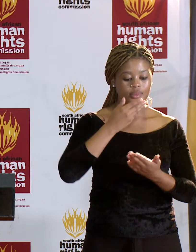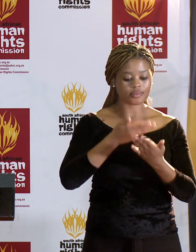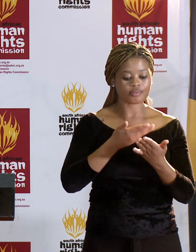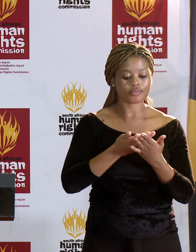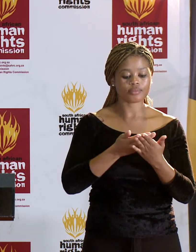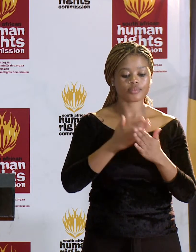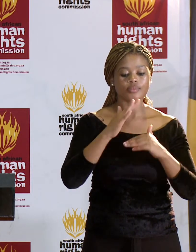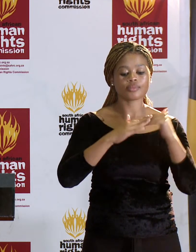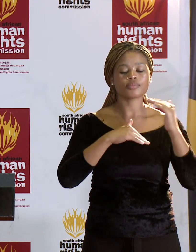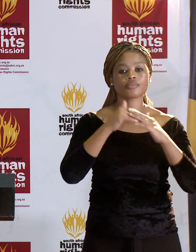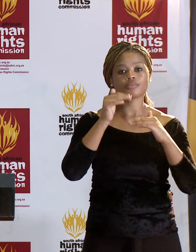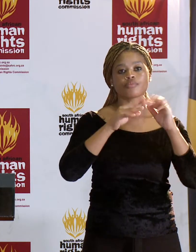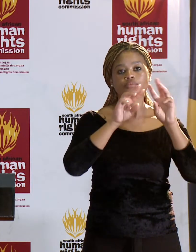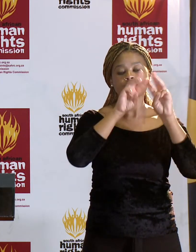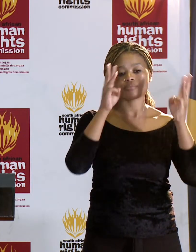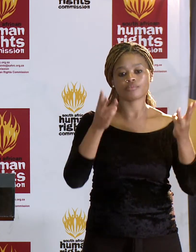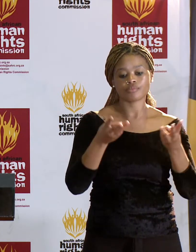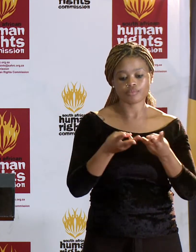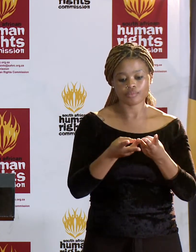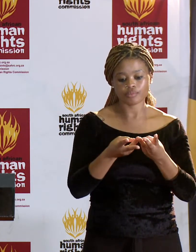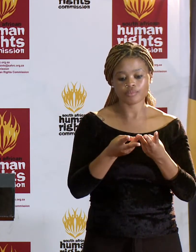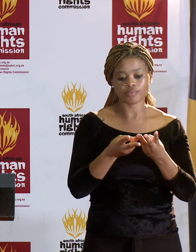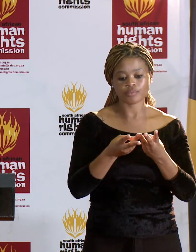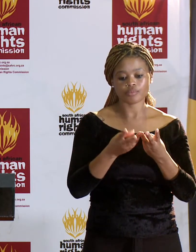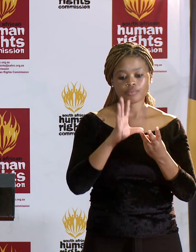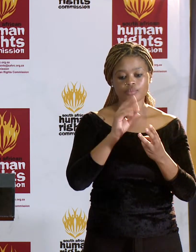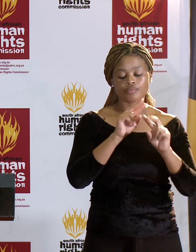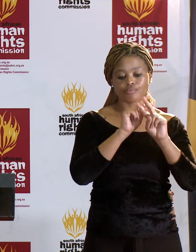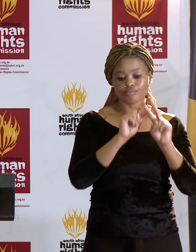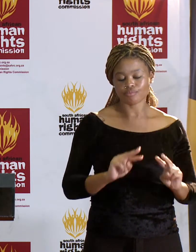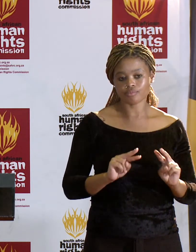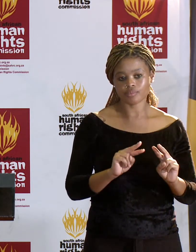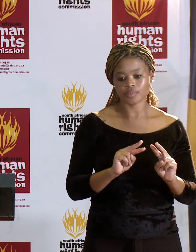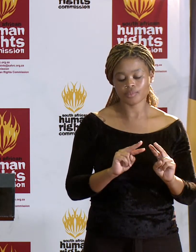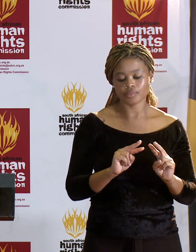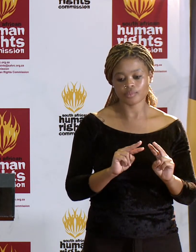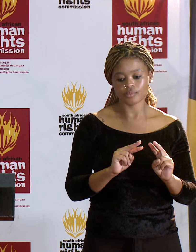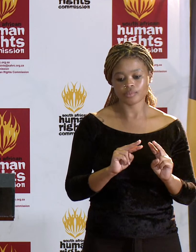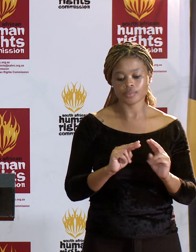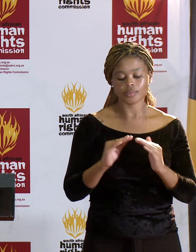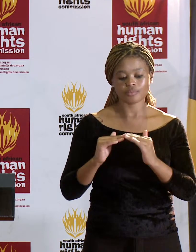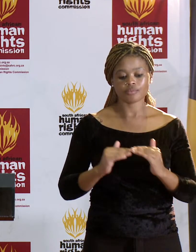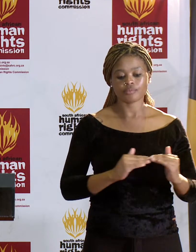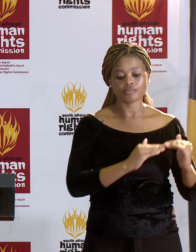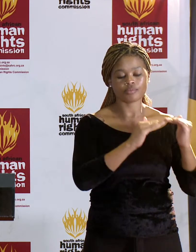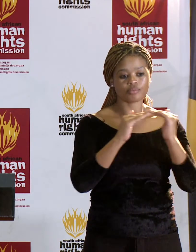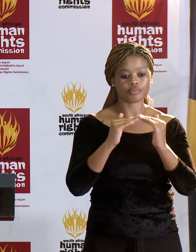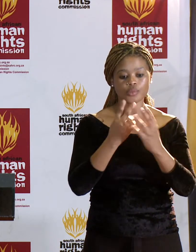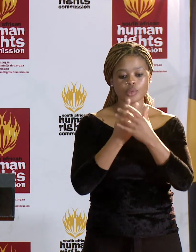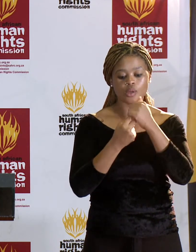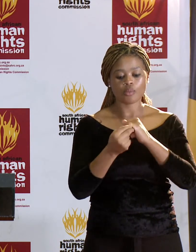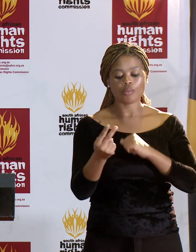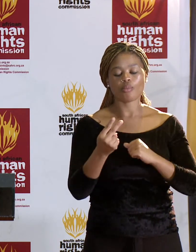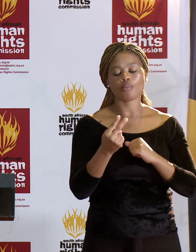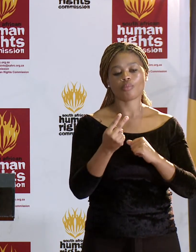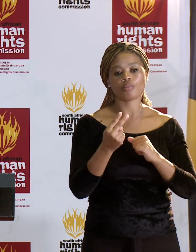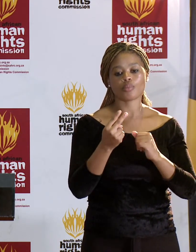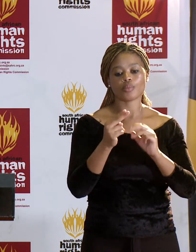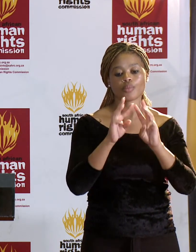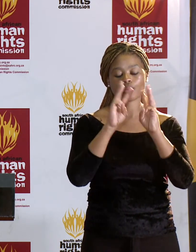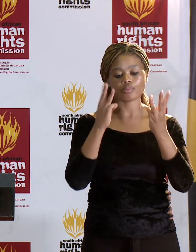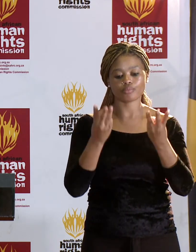ukwakha isizwe nelizwe elinobulungisa elilinganayo both on world